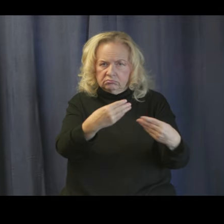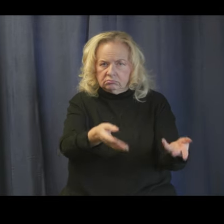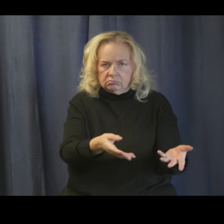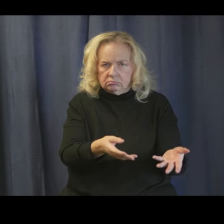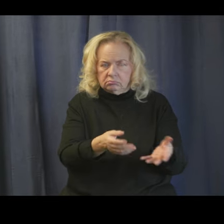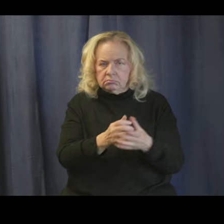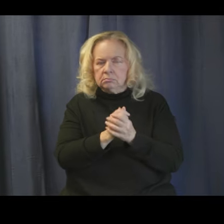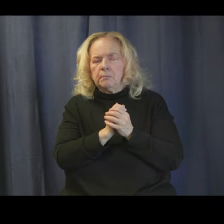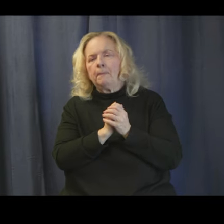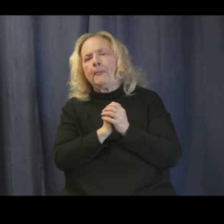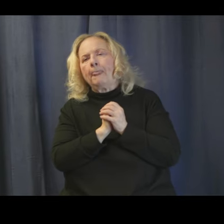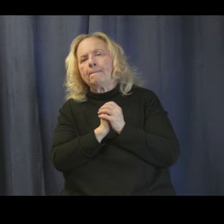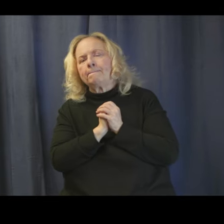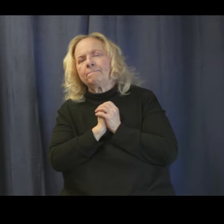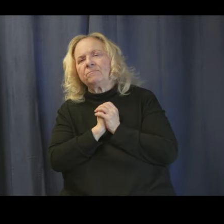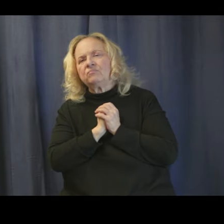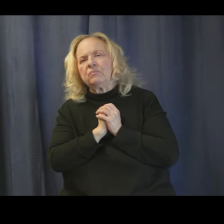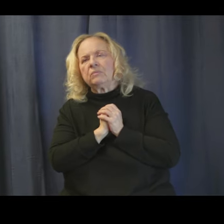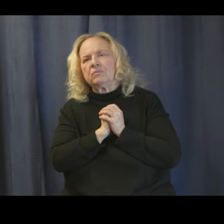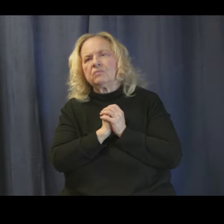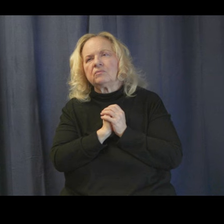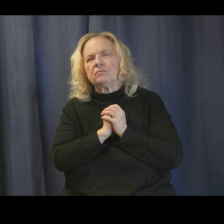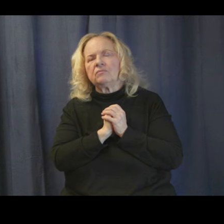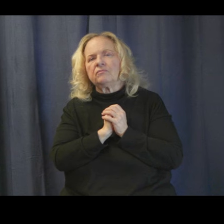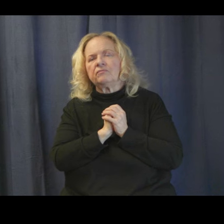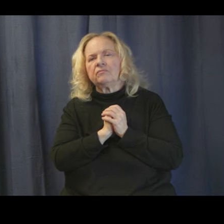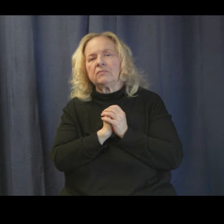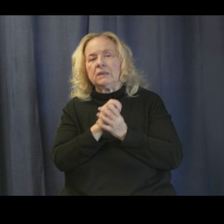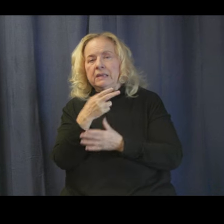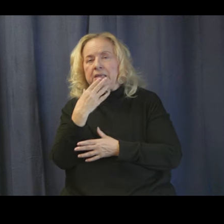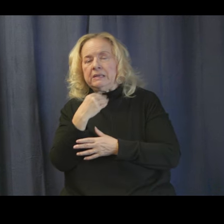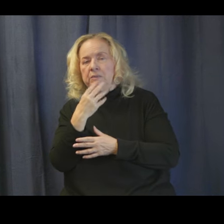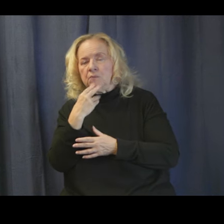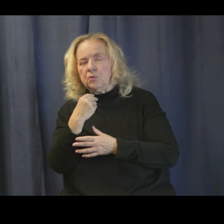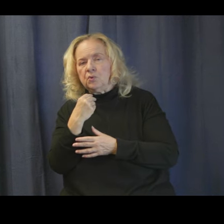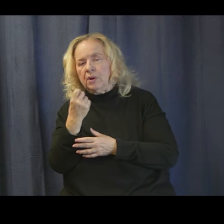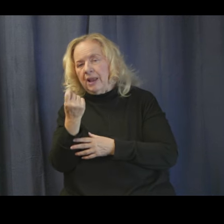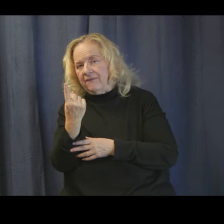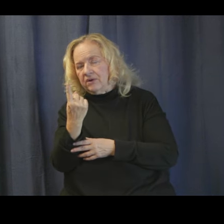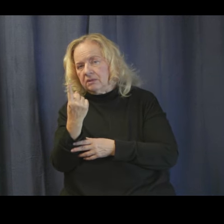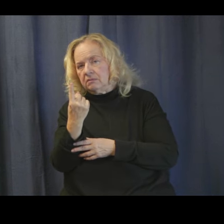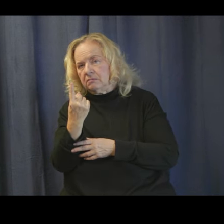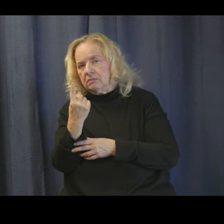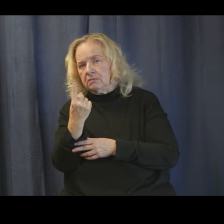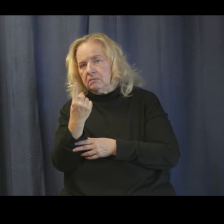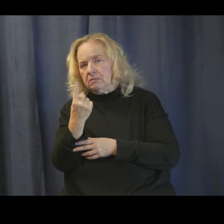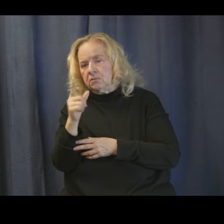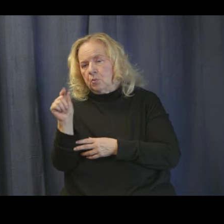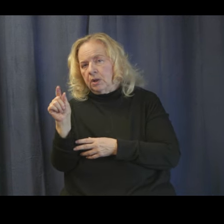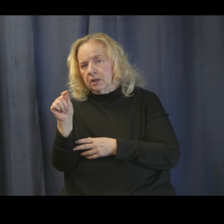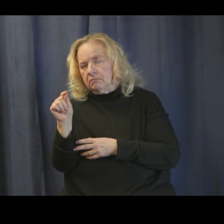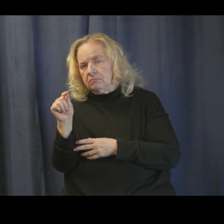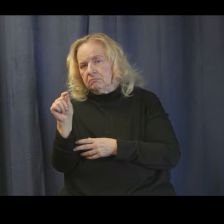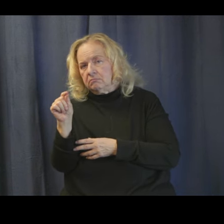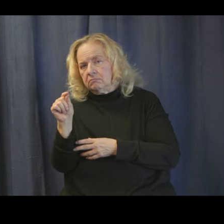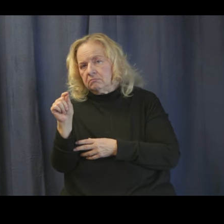okay? Now, look at this. In Hebrews 11, verse